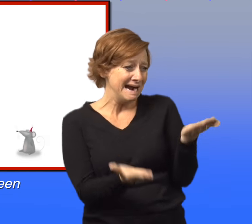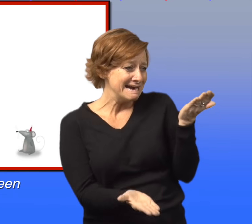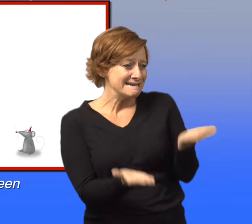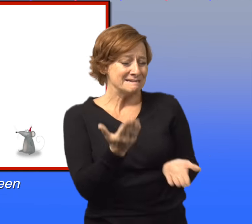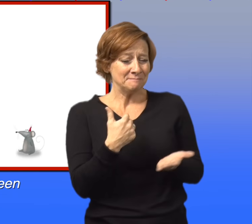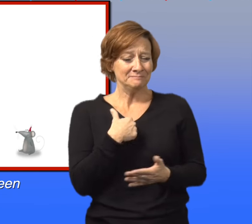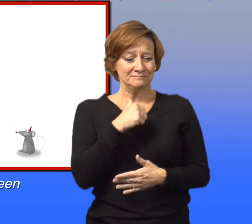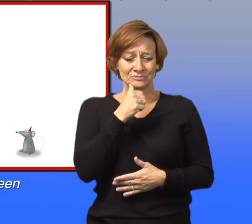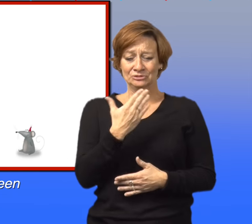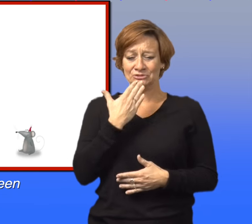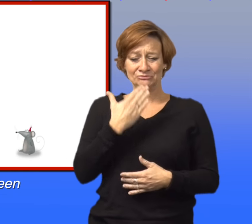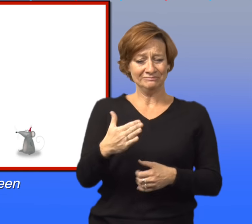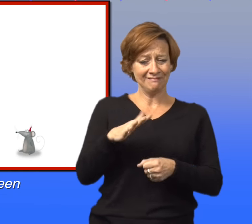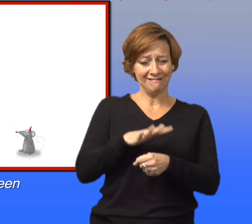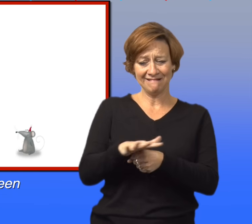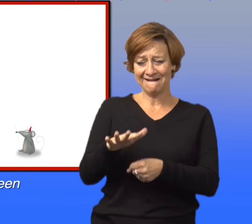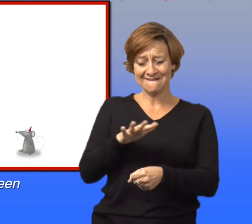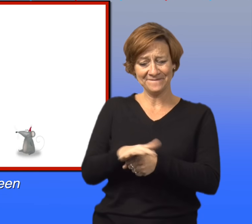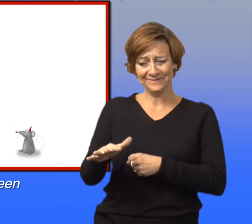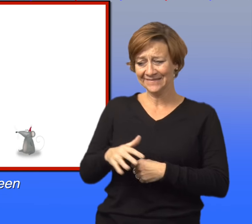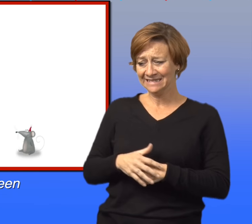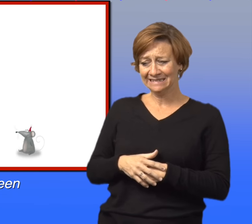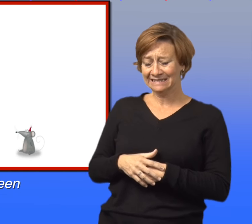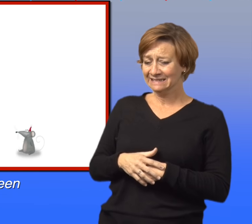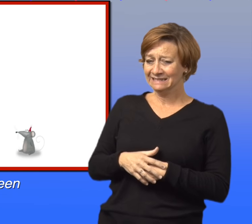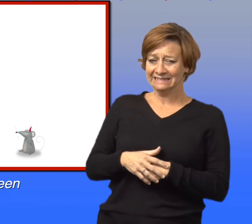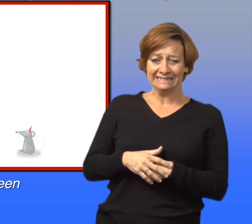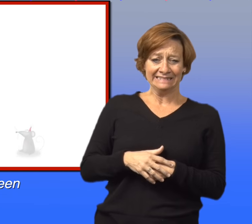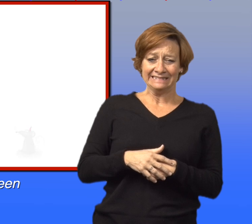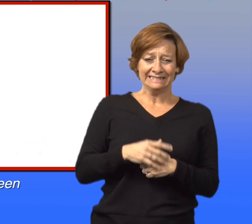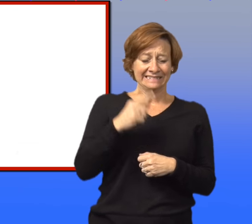Maybe I haven't been good enough.